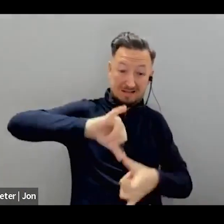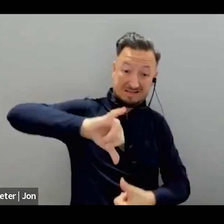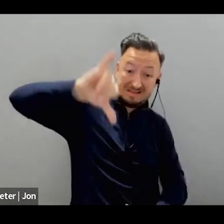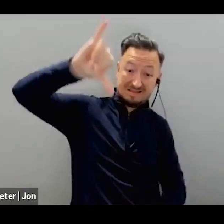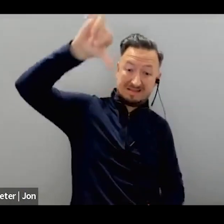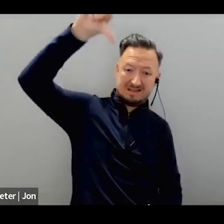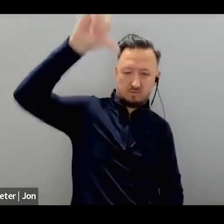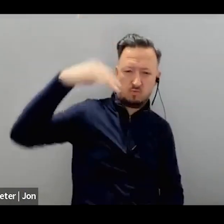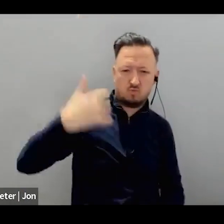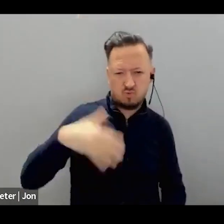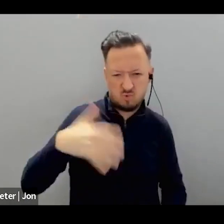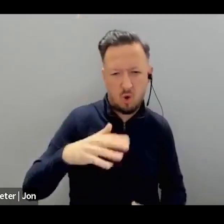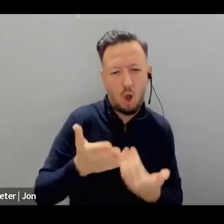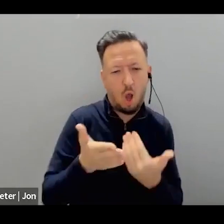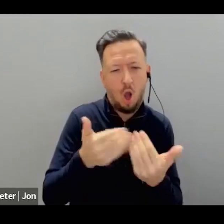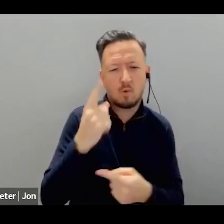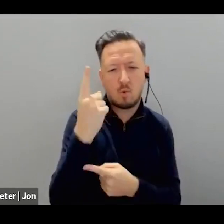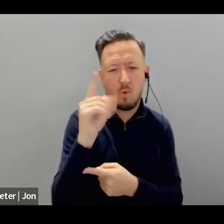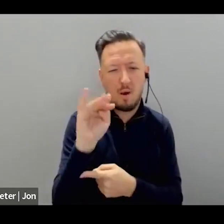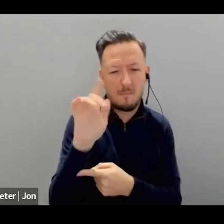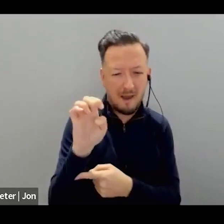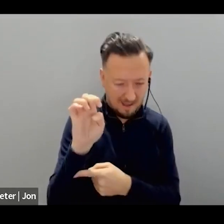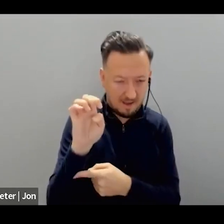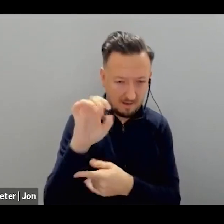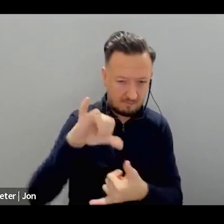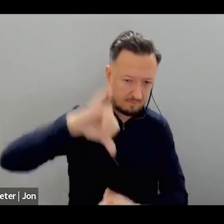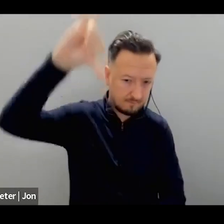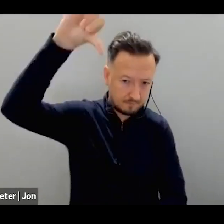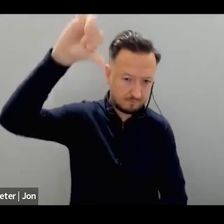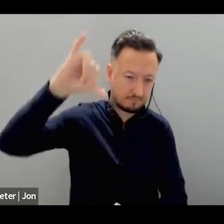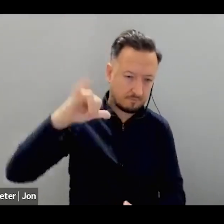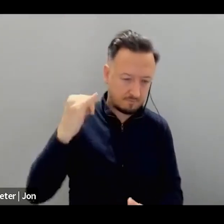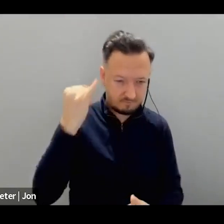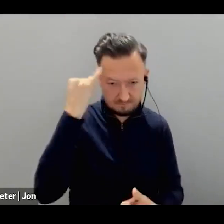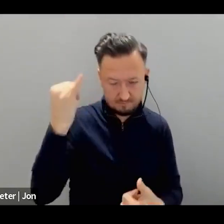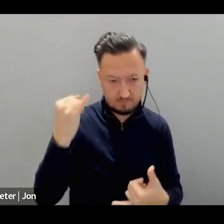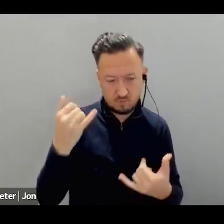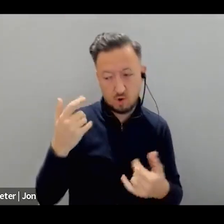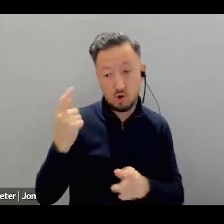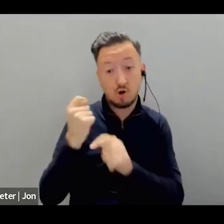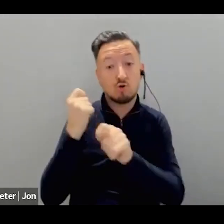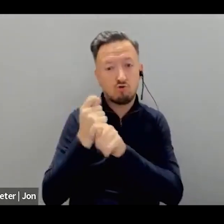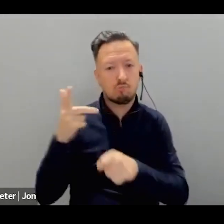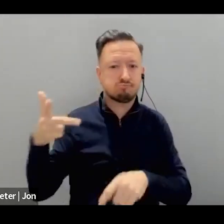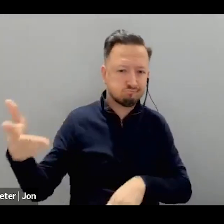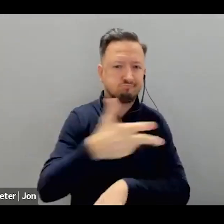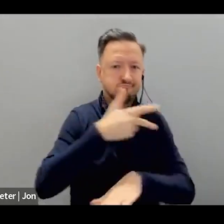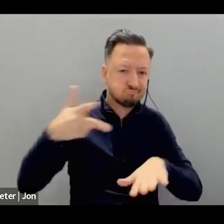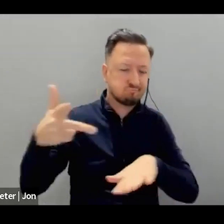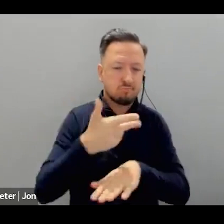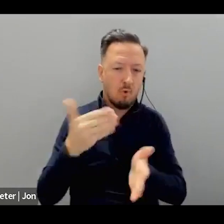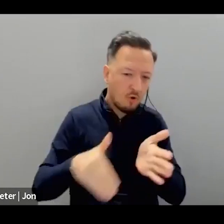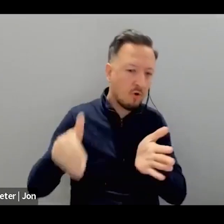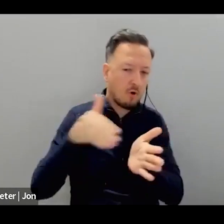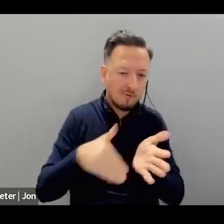height of Mount Pisgah from sea level to peak. Truck crews are making multiple passes. You can see them collect debris